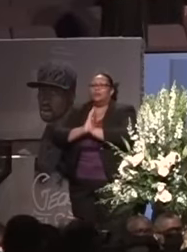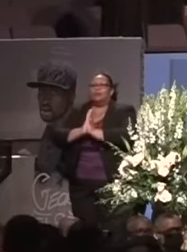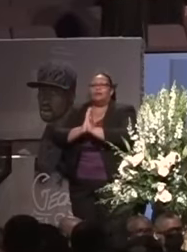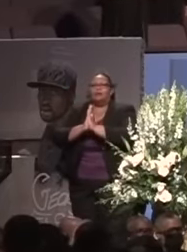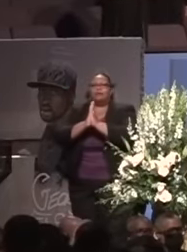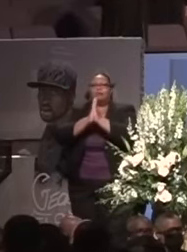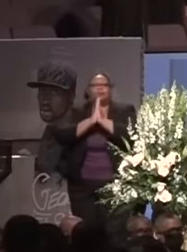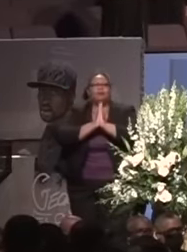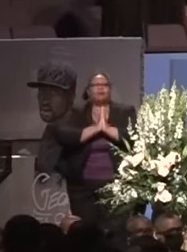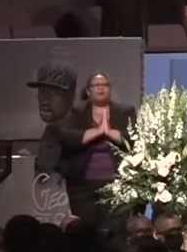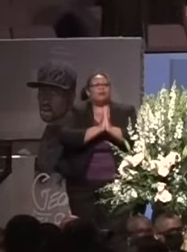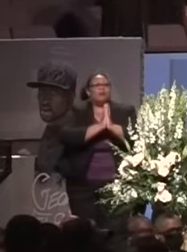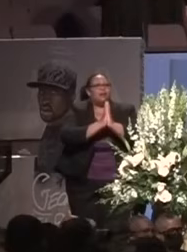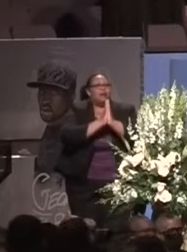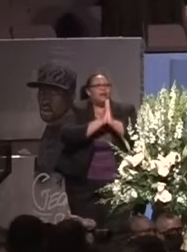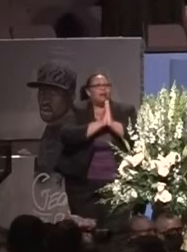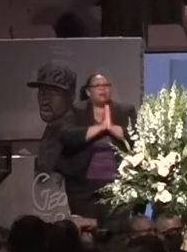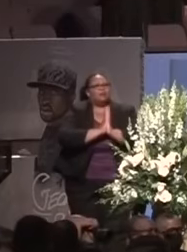Amen.